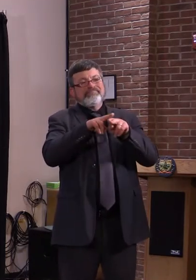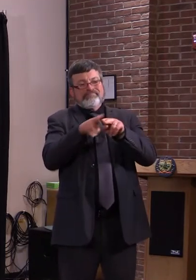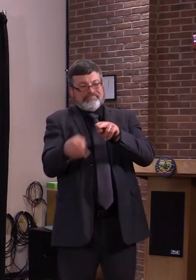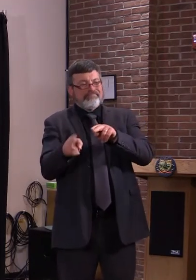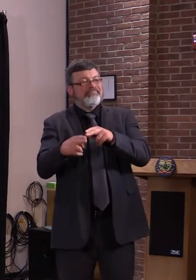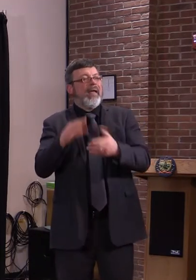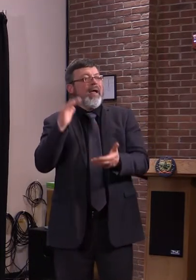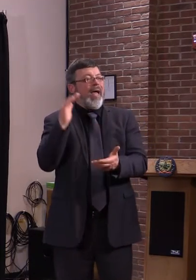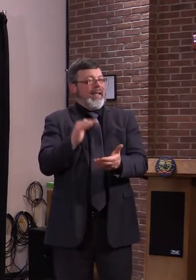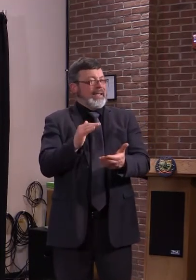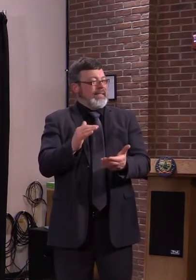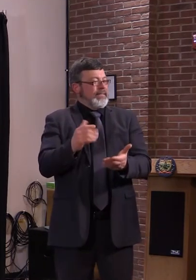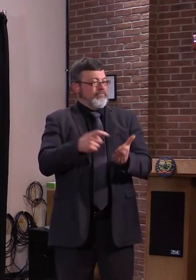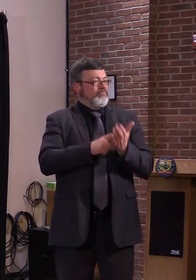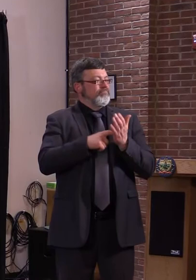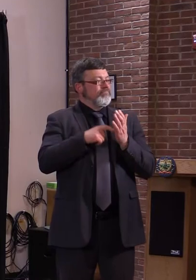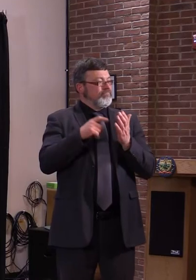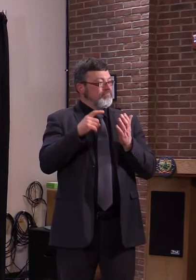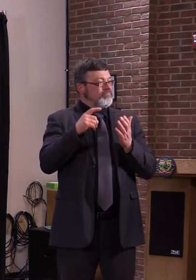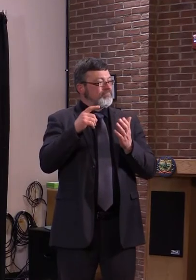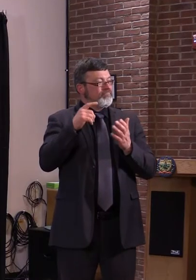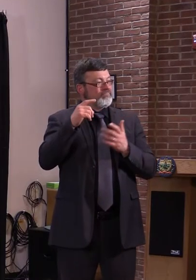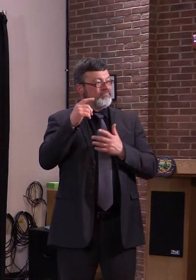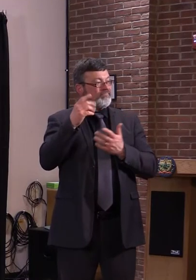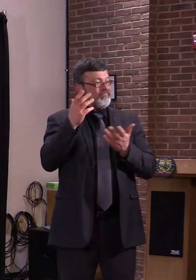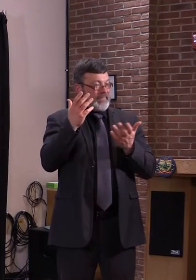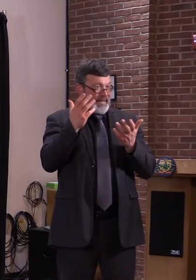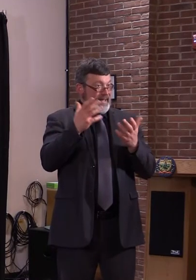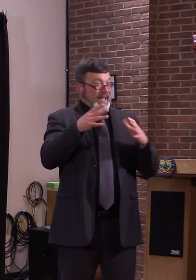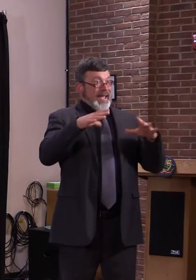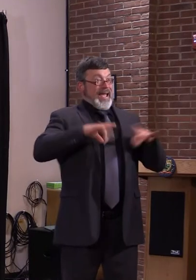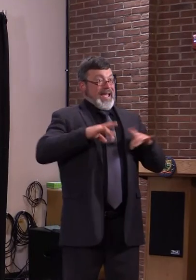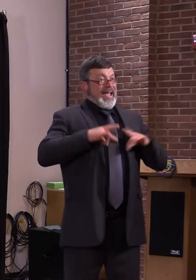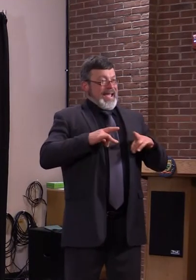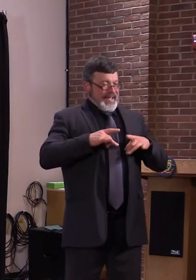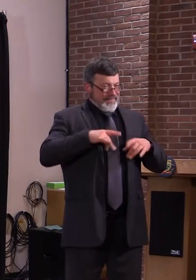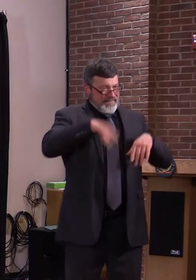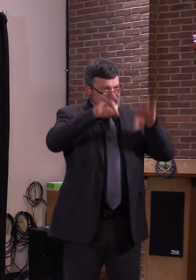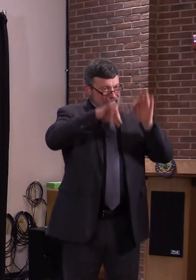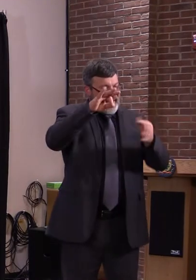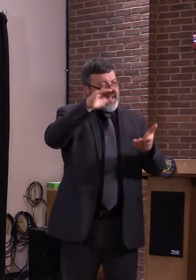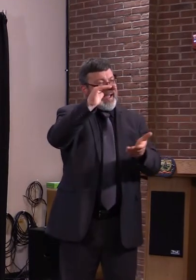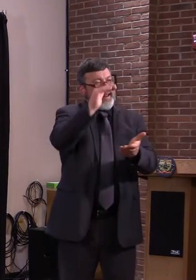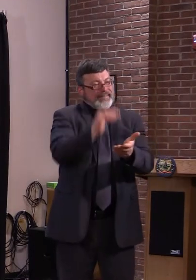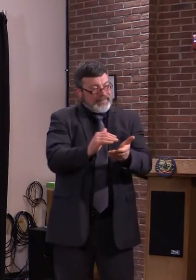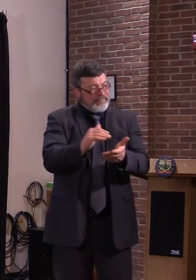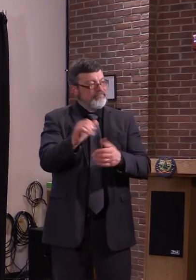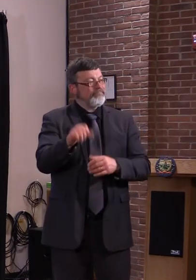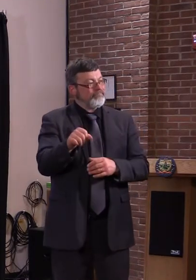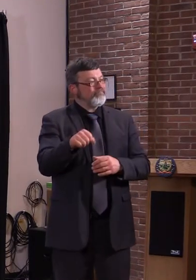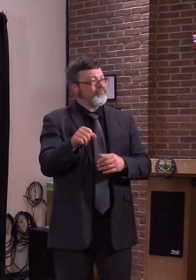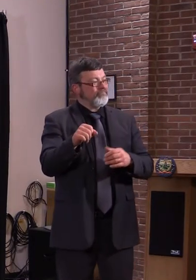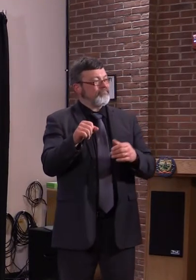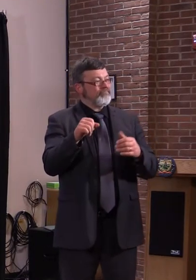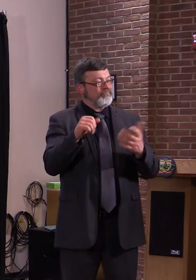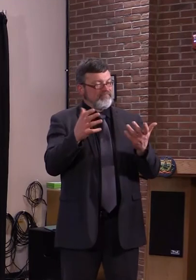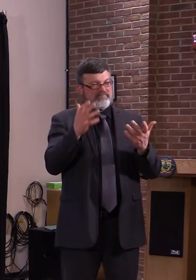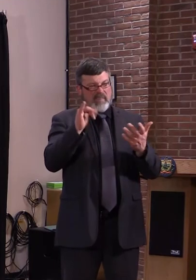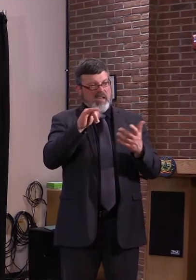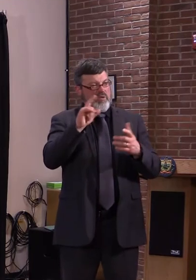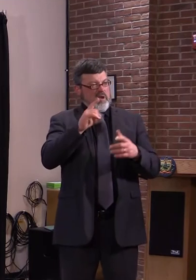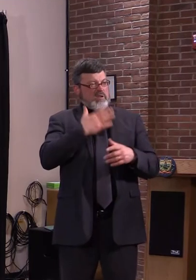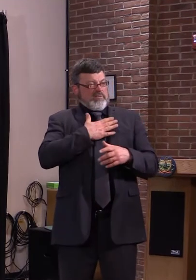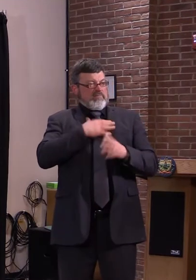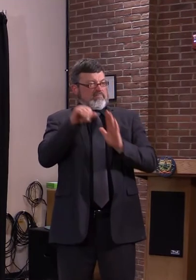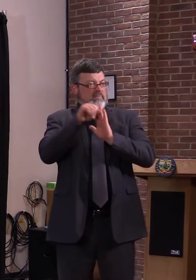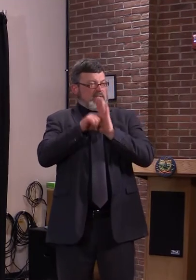smaller proportion of all of the cases as well. So the reality is, I don't think cases